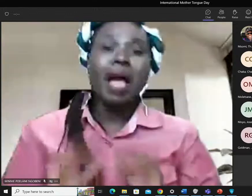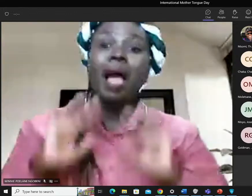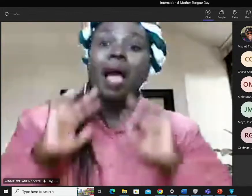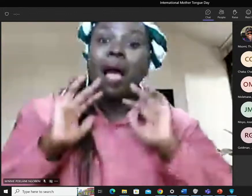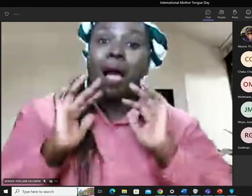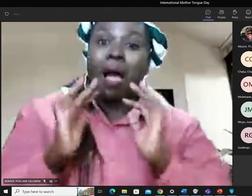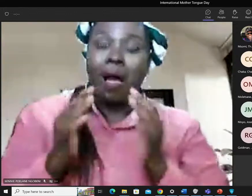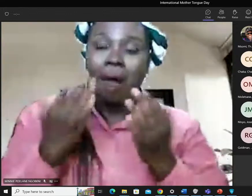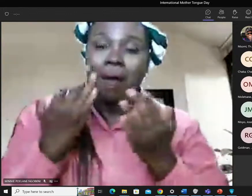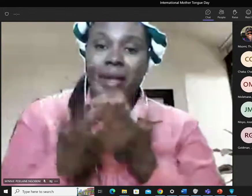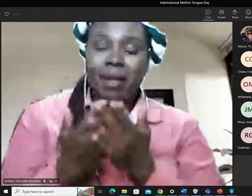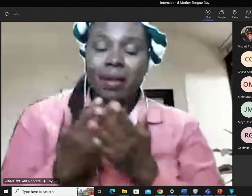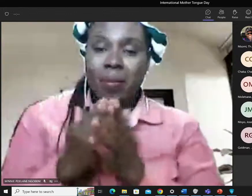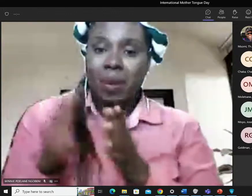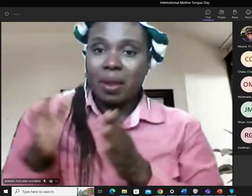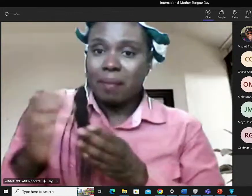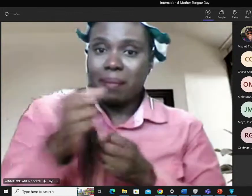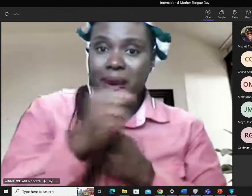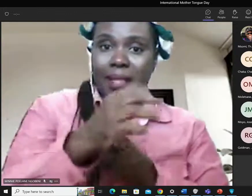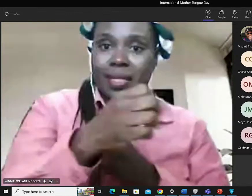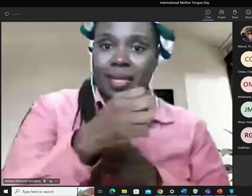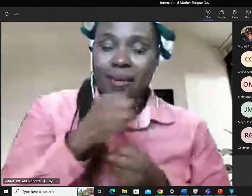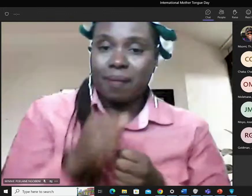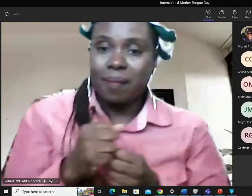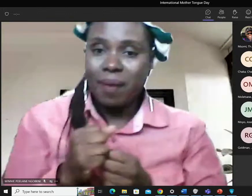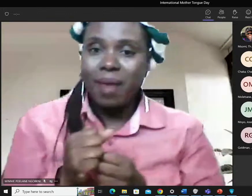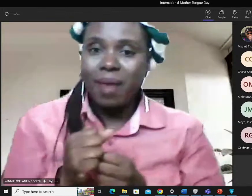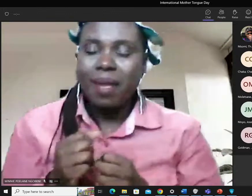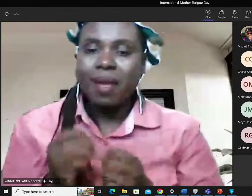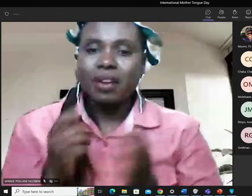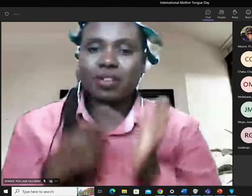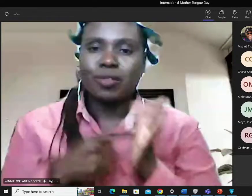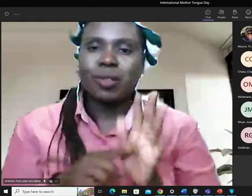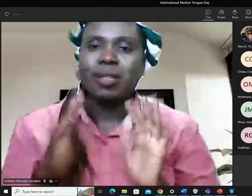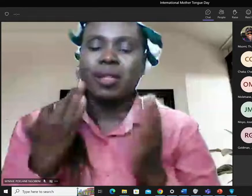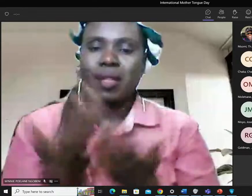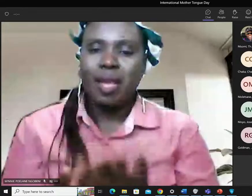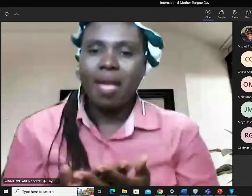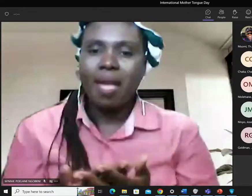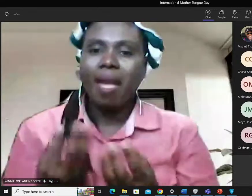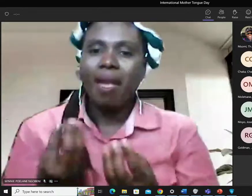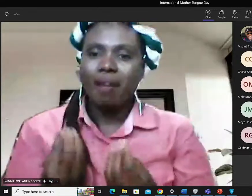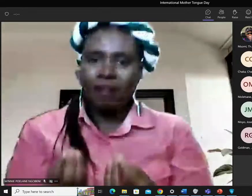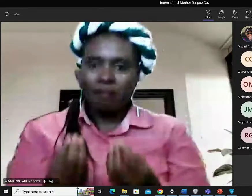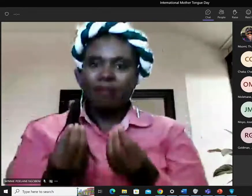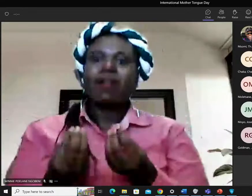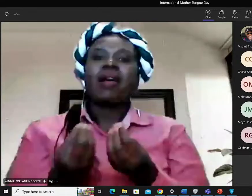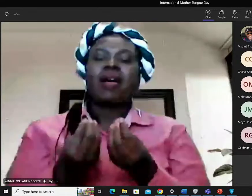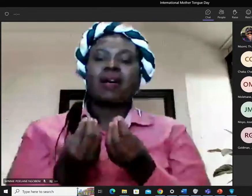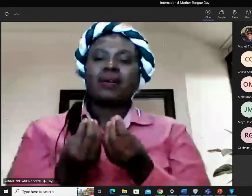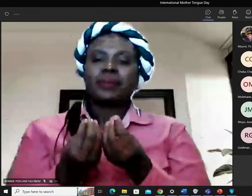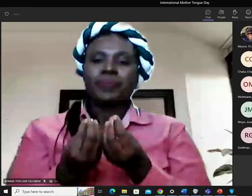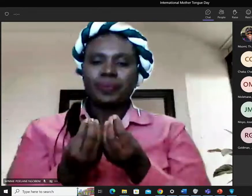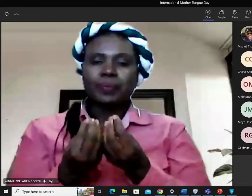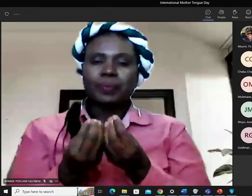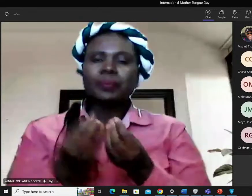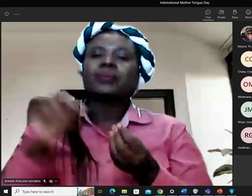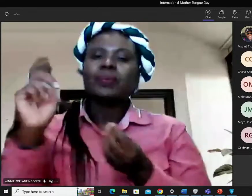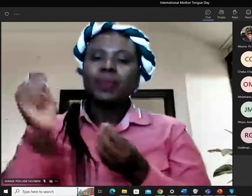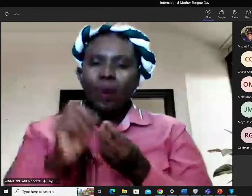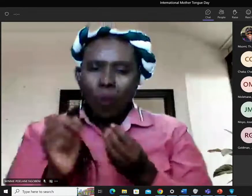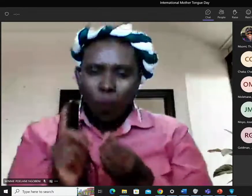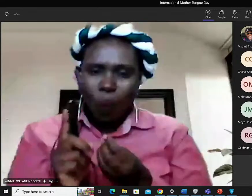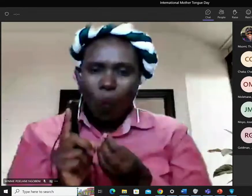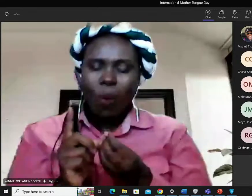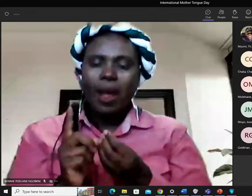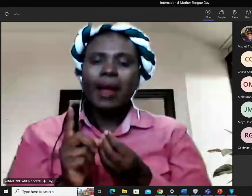on board and ensure that they have access to what we are trying to do? What the UNISA